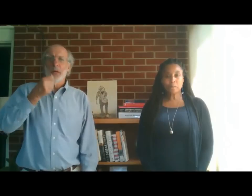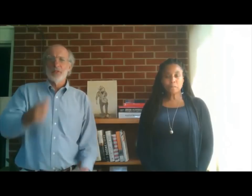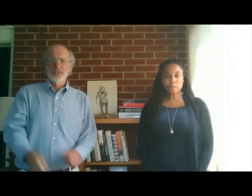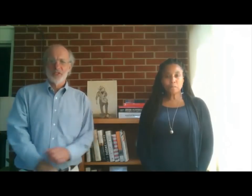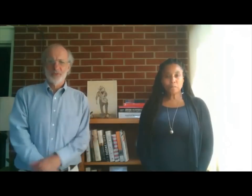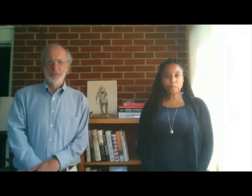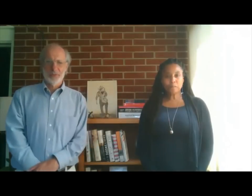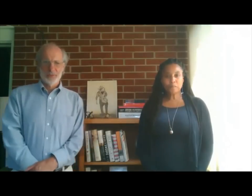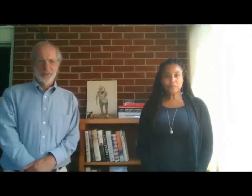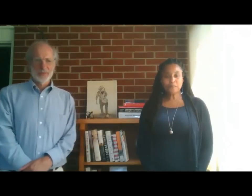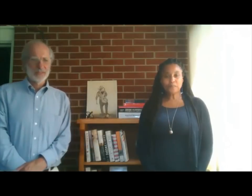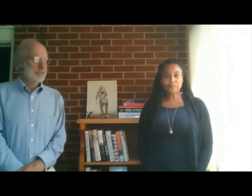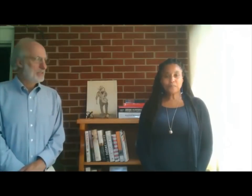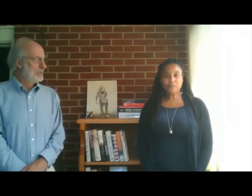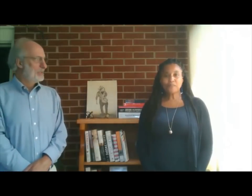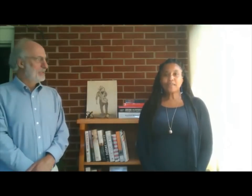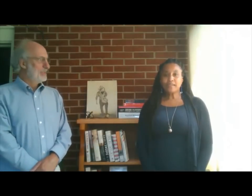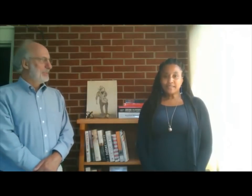Bubbles.